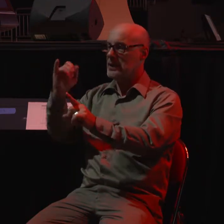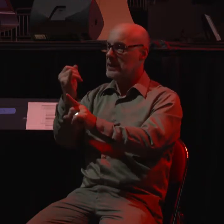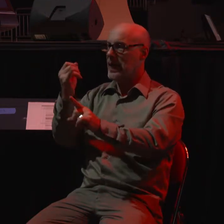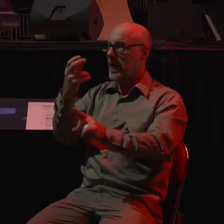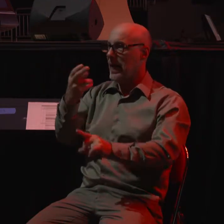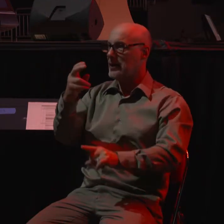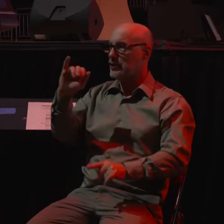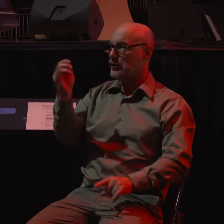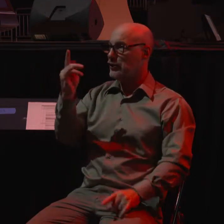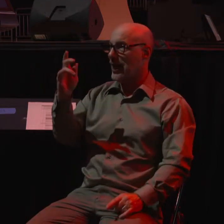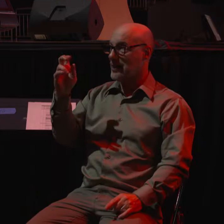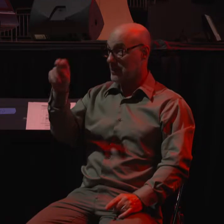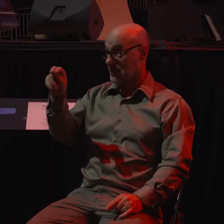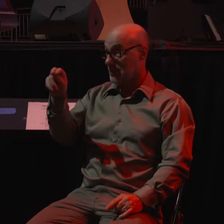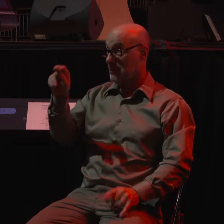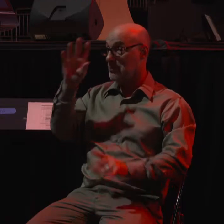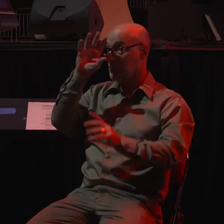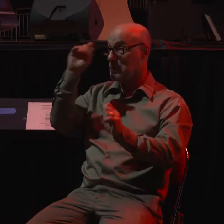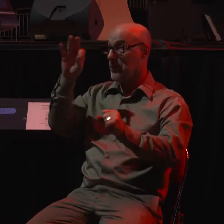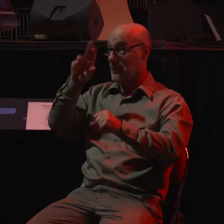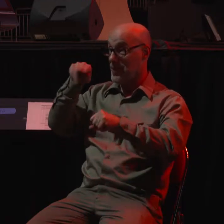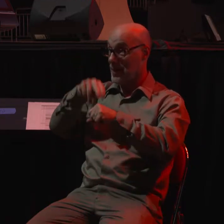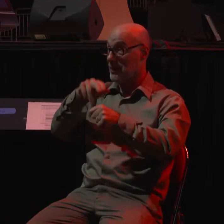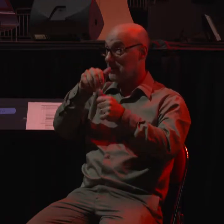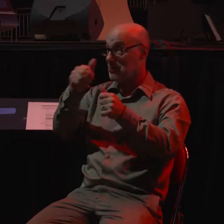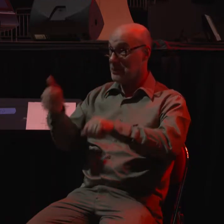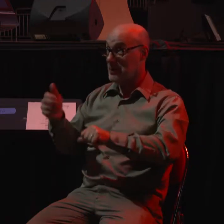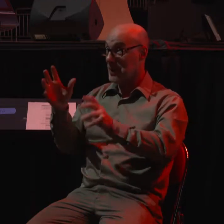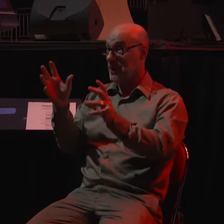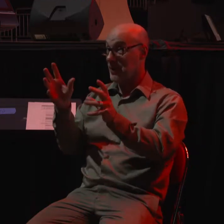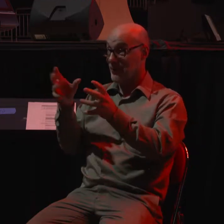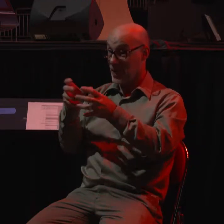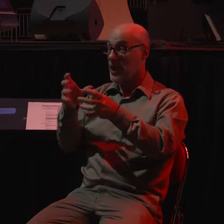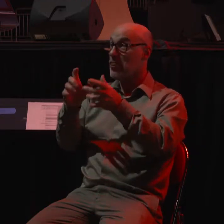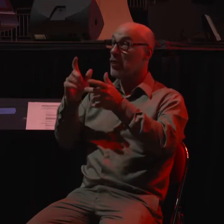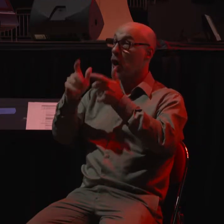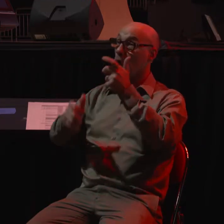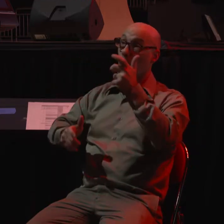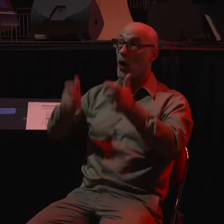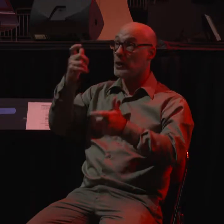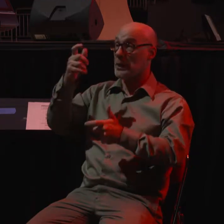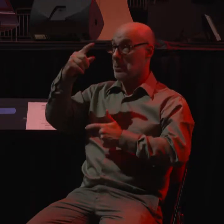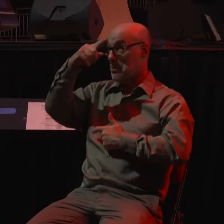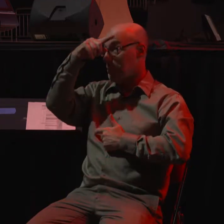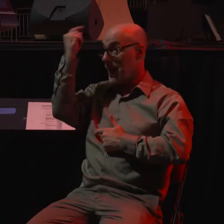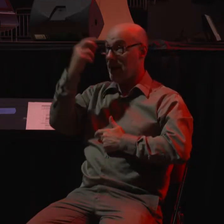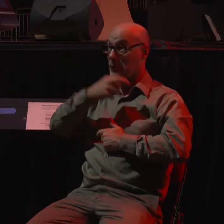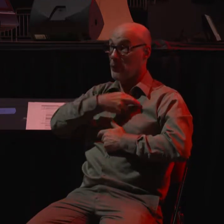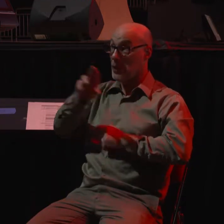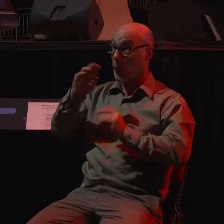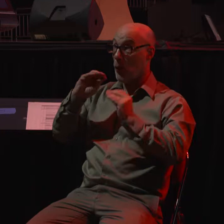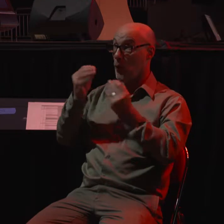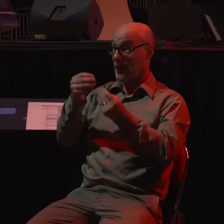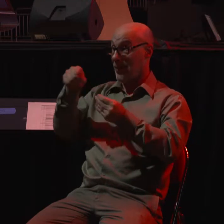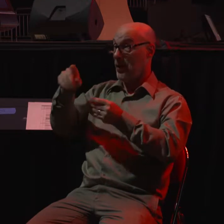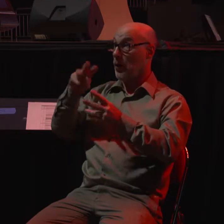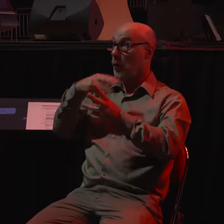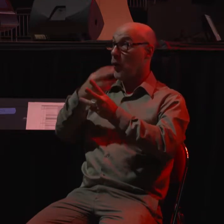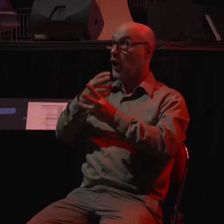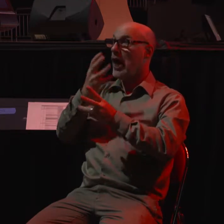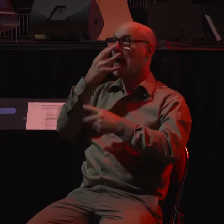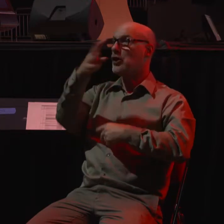is the president of the National Baptist Convention, the president of the largest Black religious organization in the world,